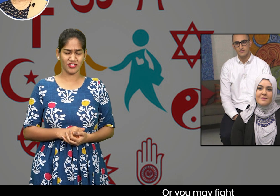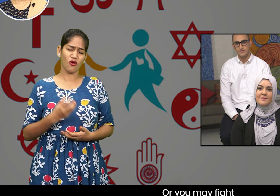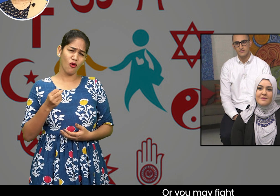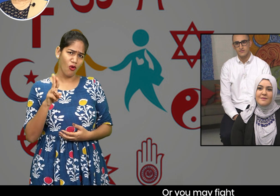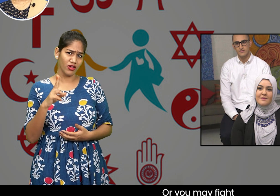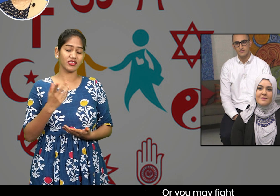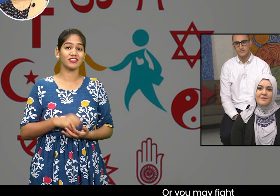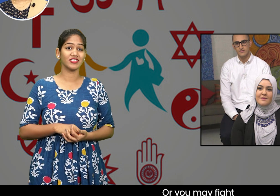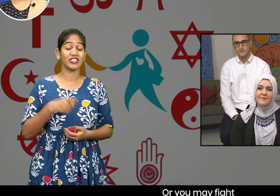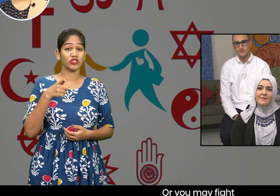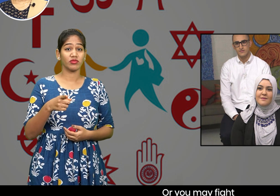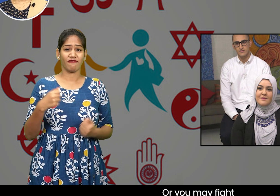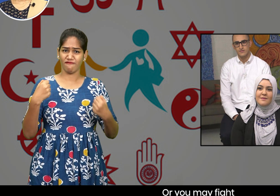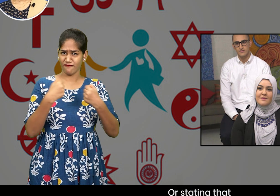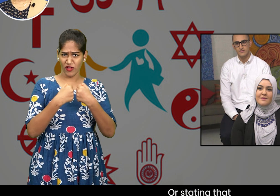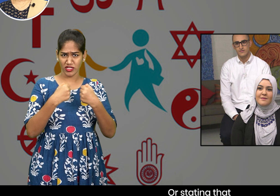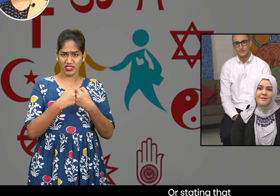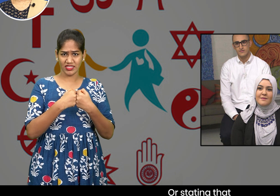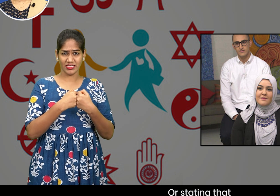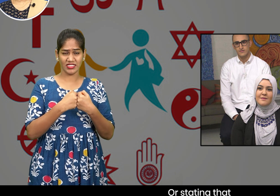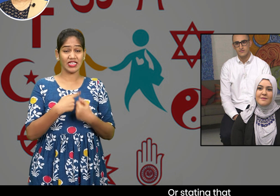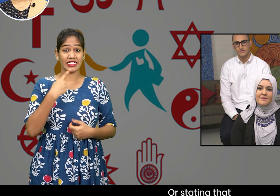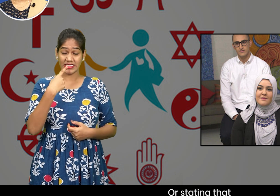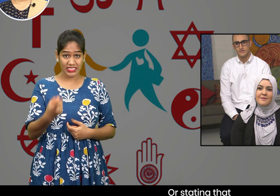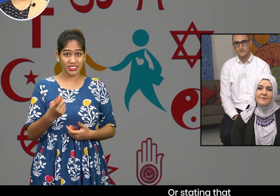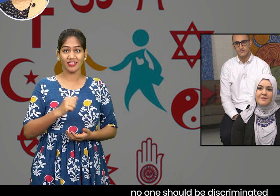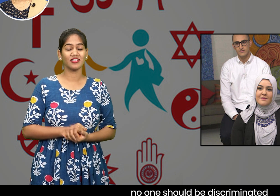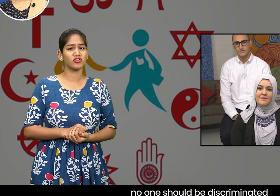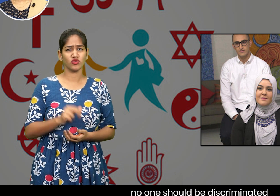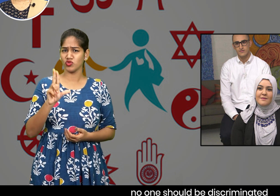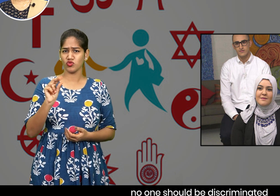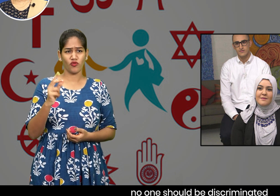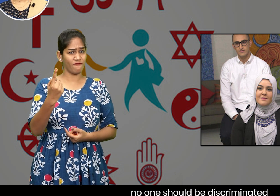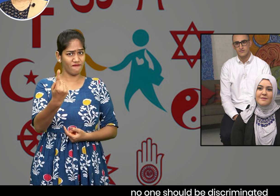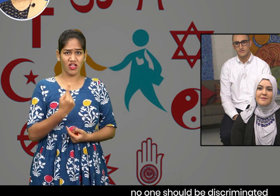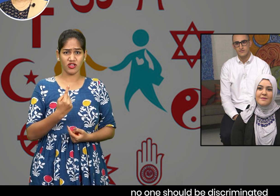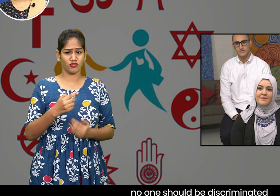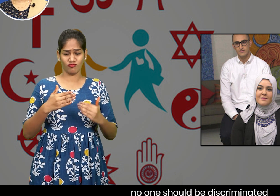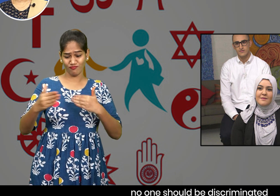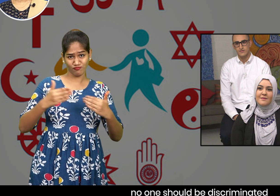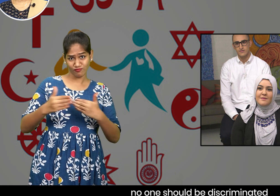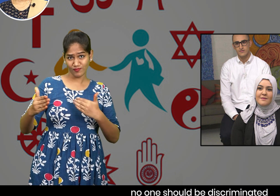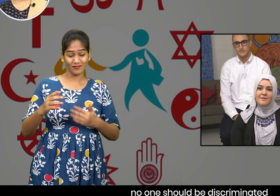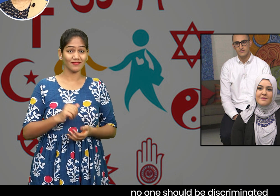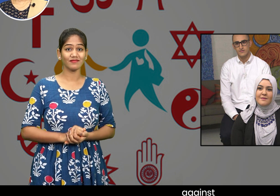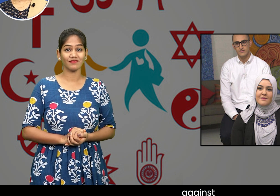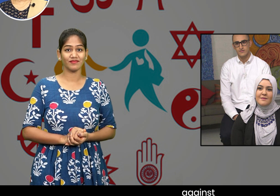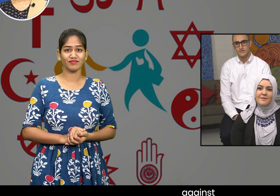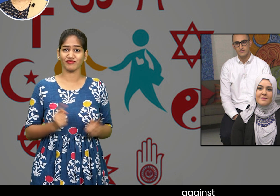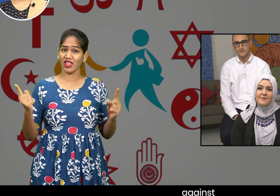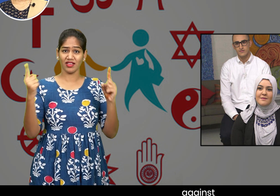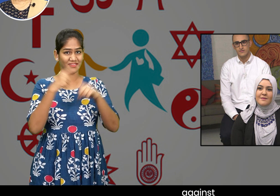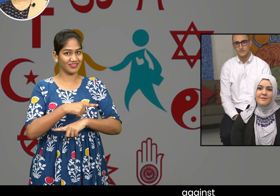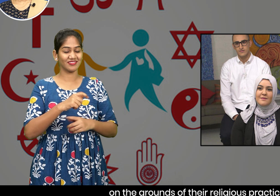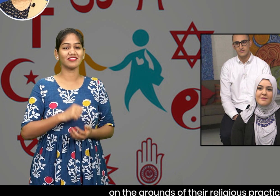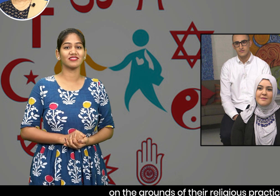Or you may fight or stating that no one should be discriminated